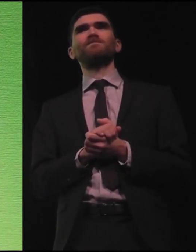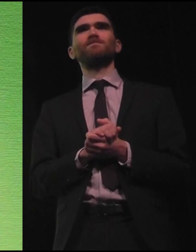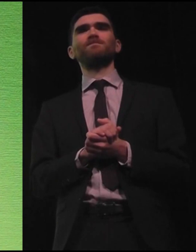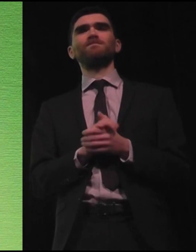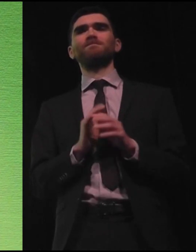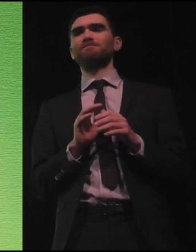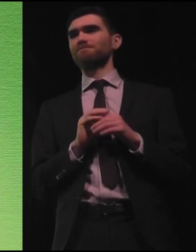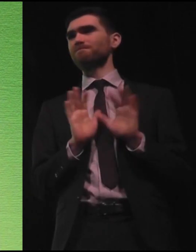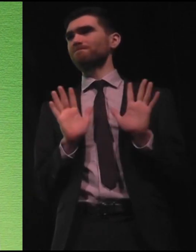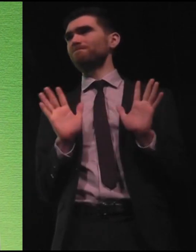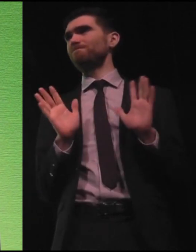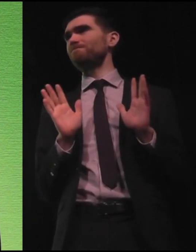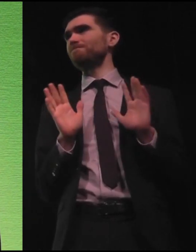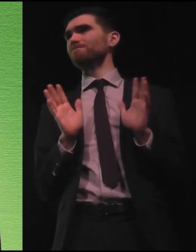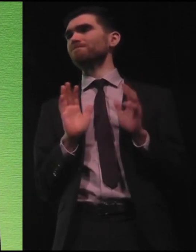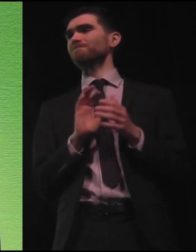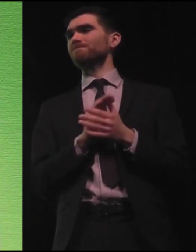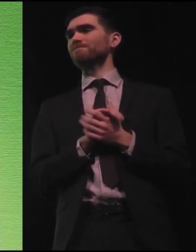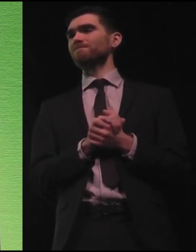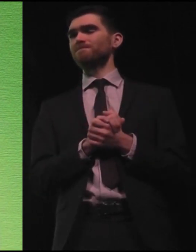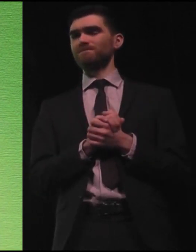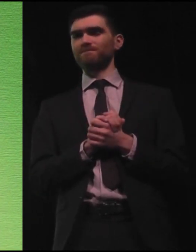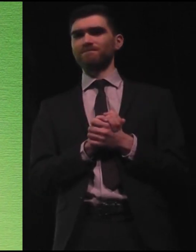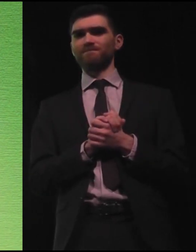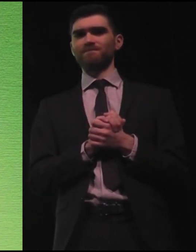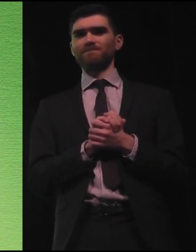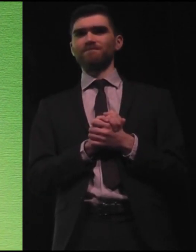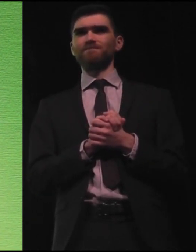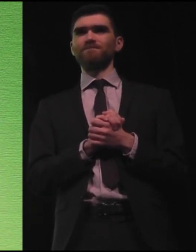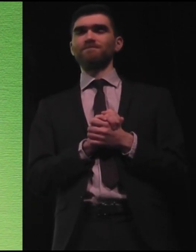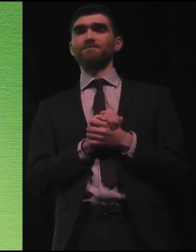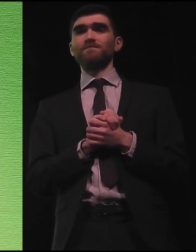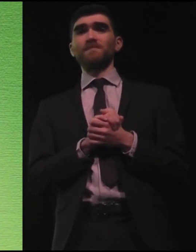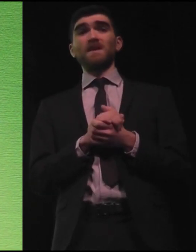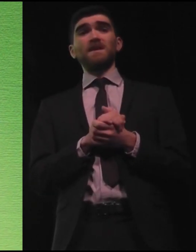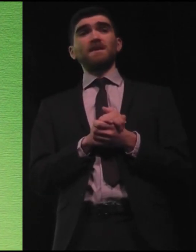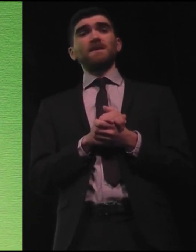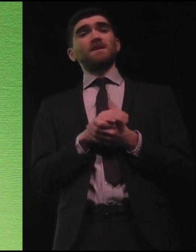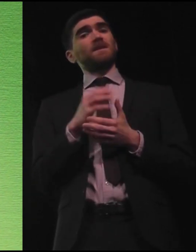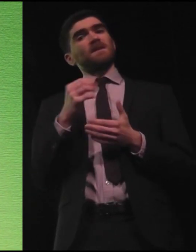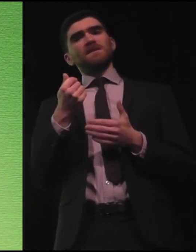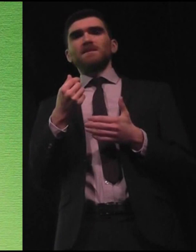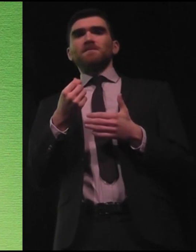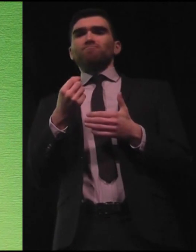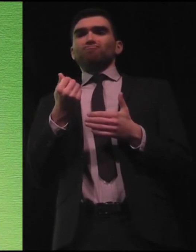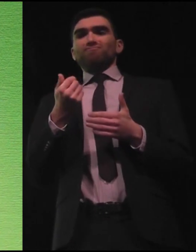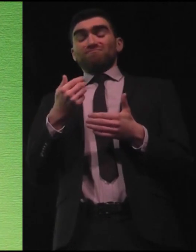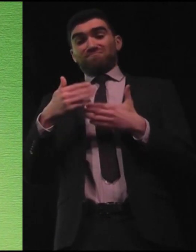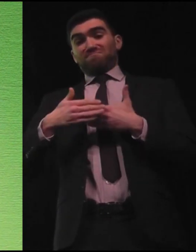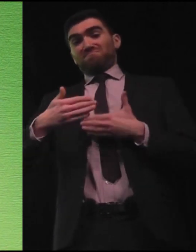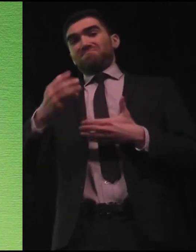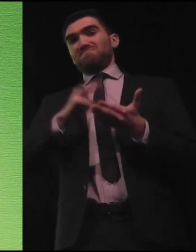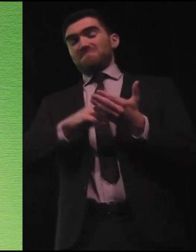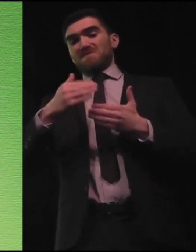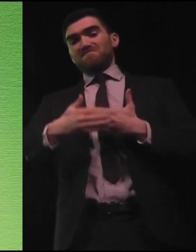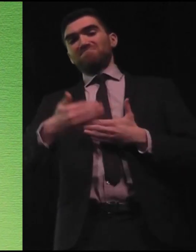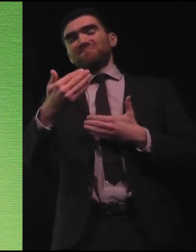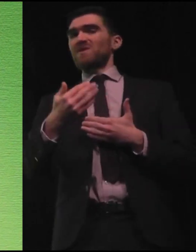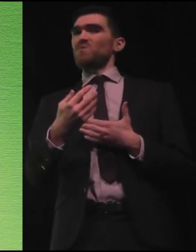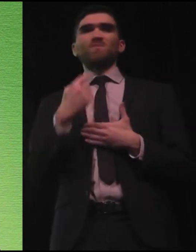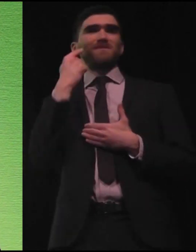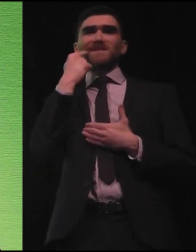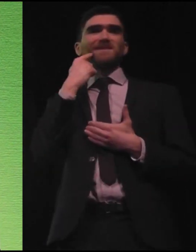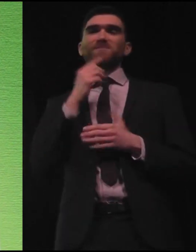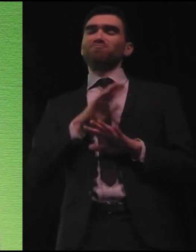These next 2 months are not going to be easy. But if we are to send one message from this conference, a message to be printed